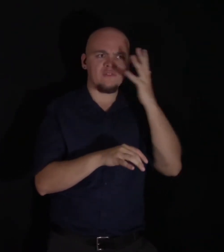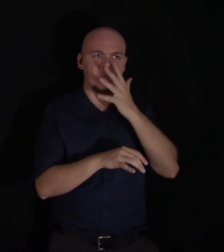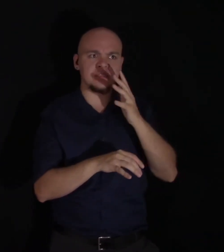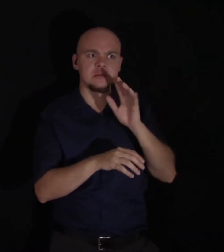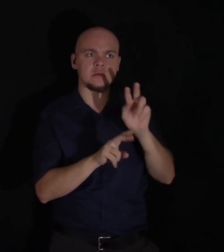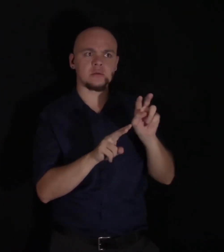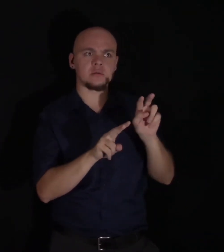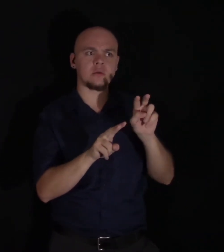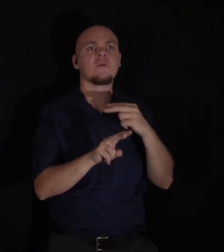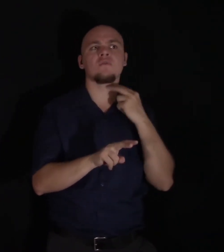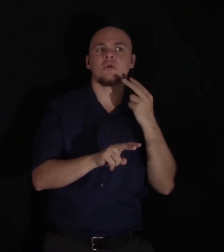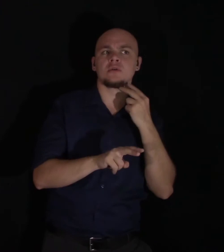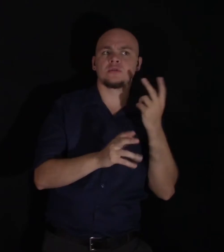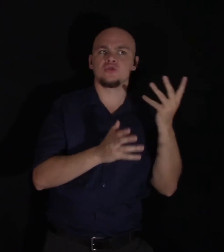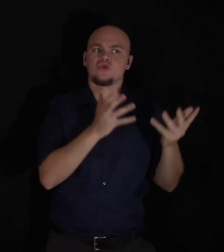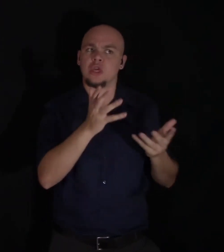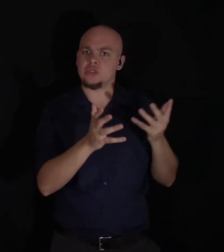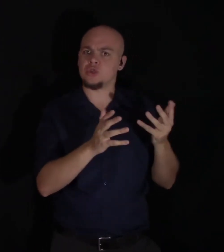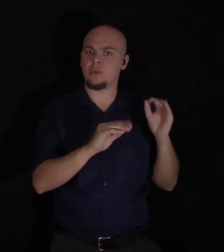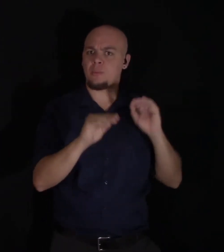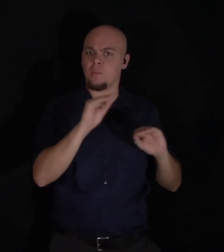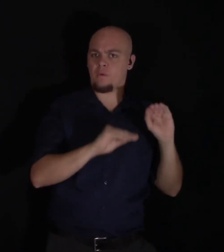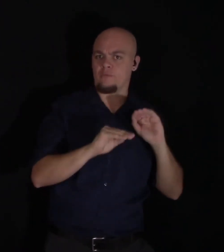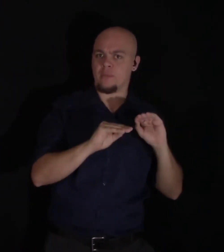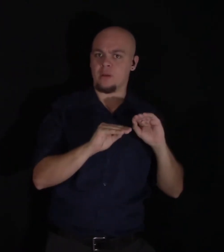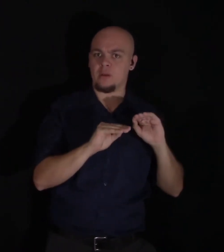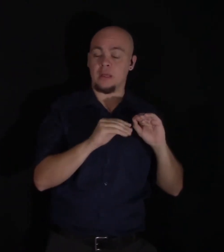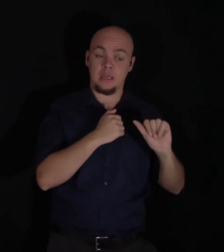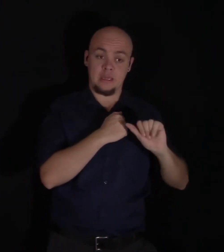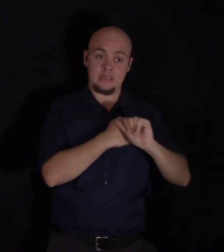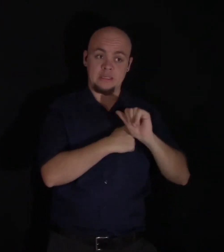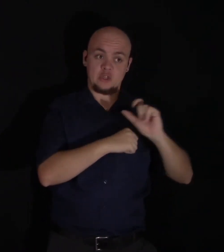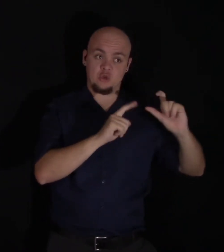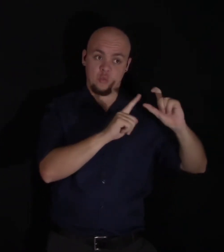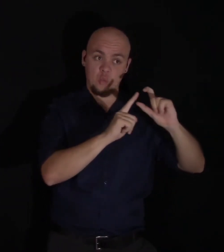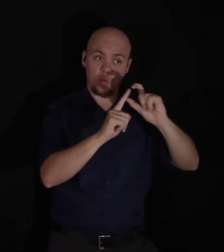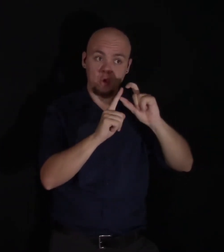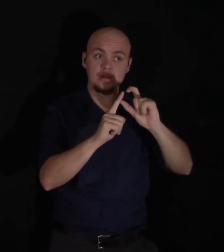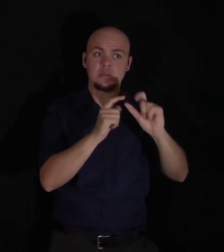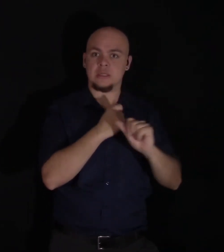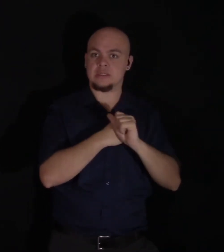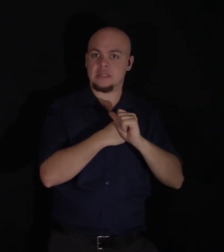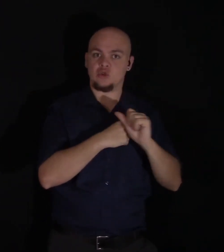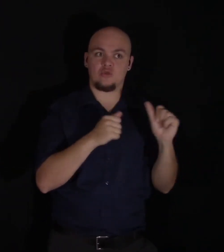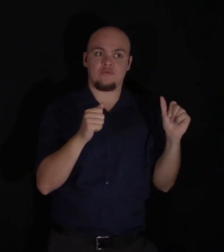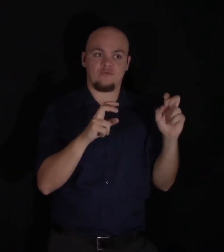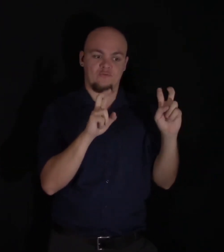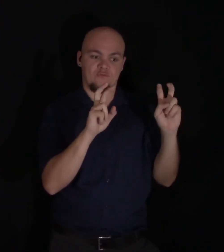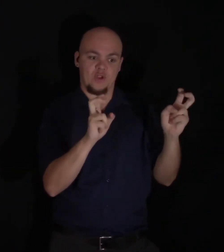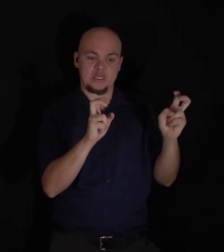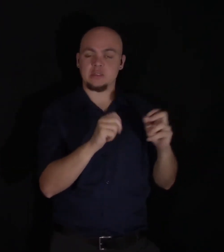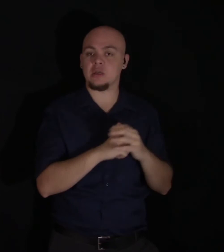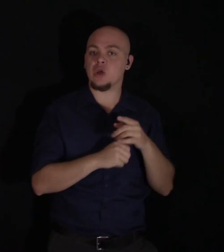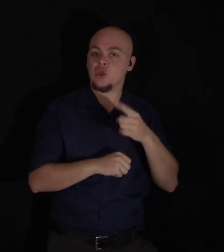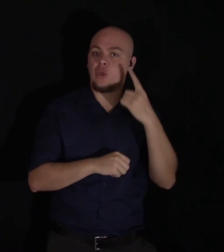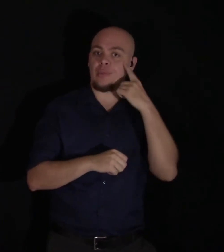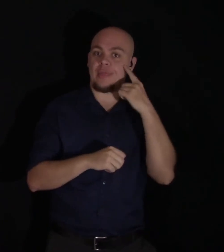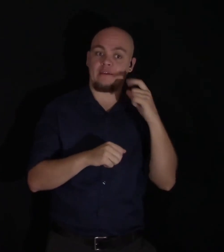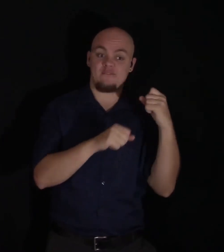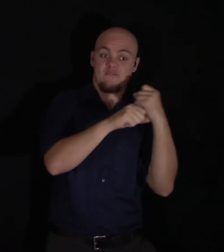voices, gestures, movements, as well as dangerous words and phrases. When you think fight or